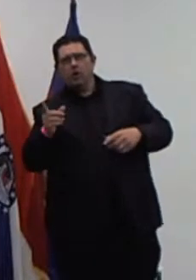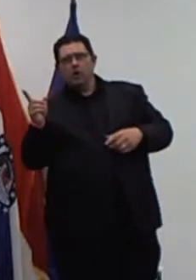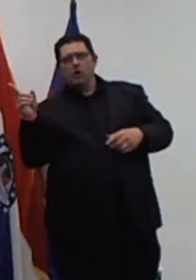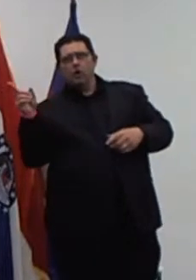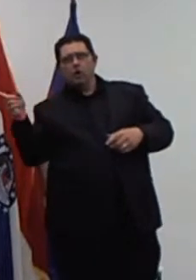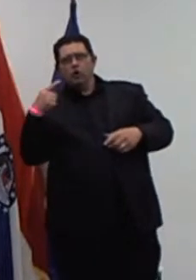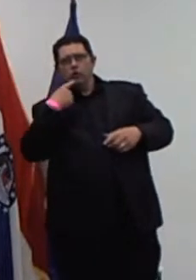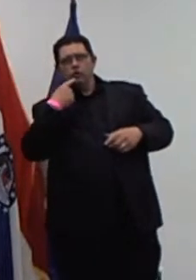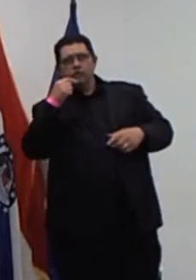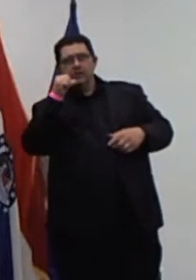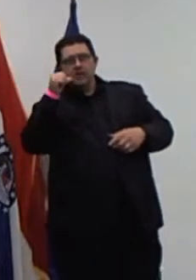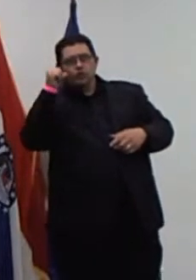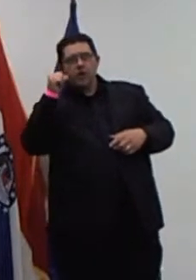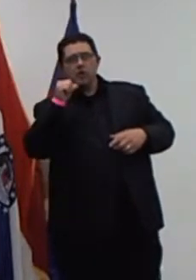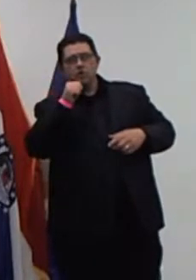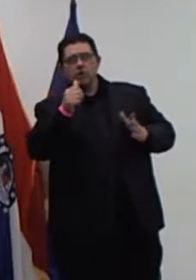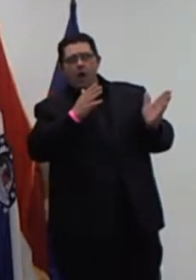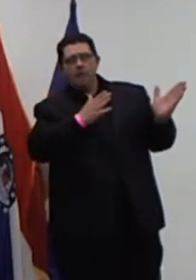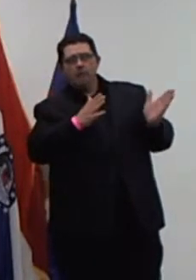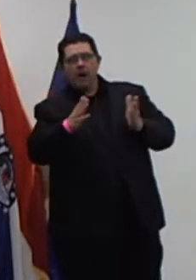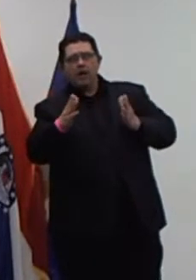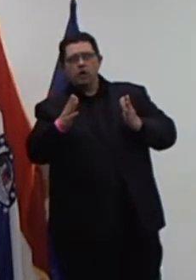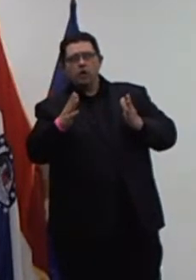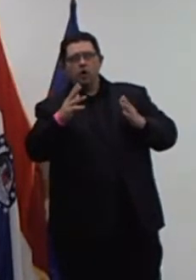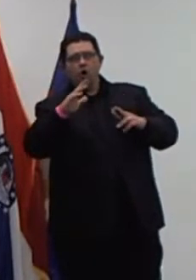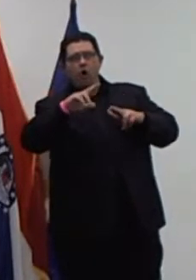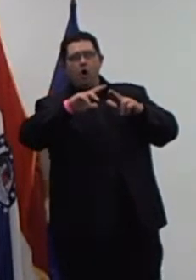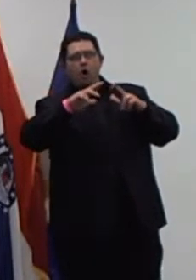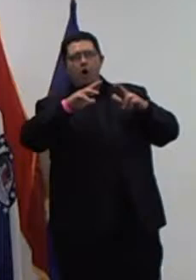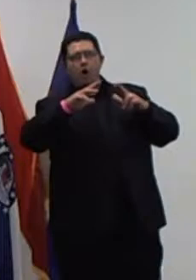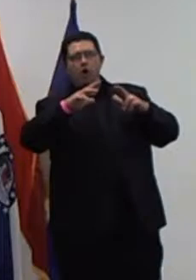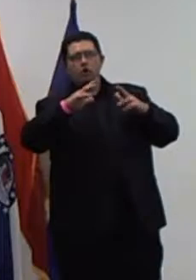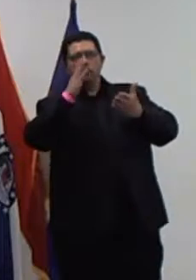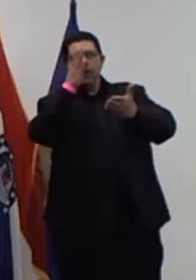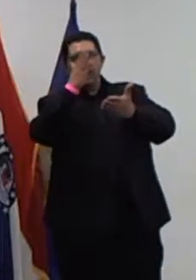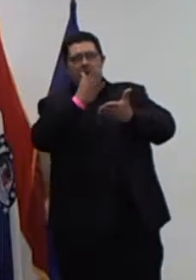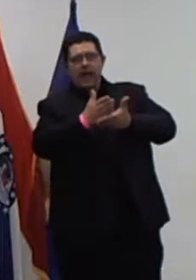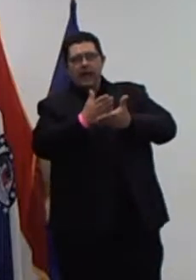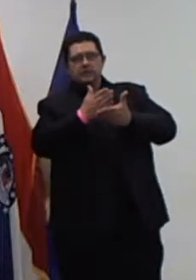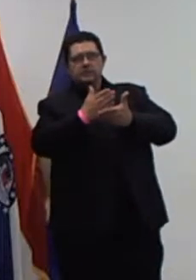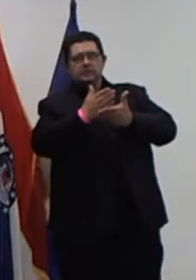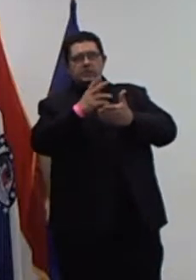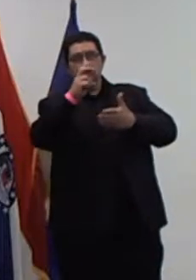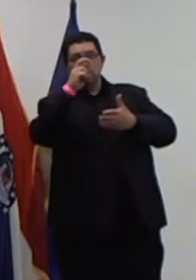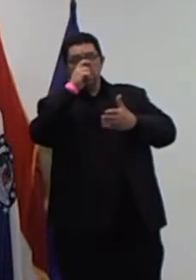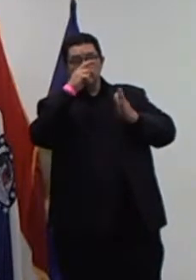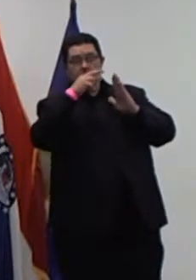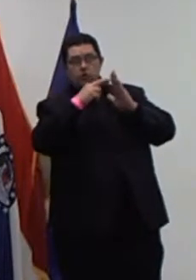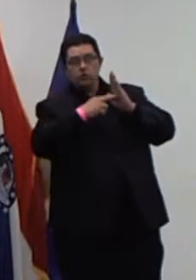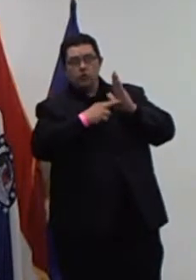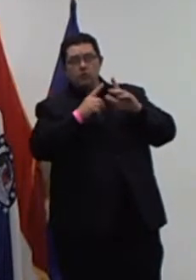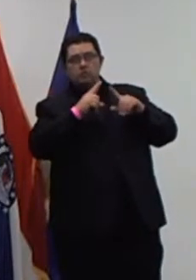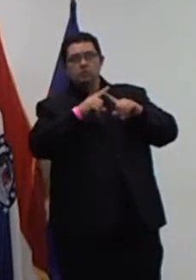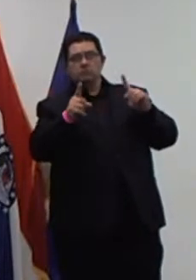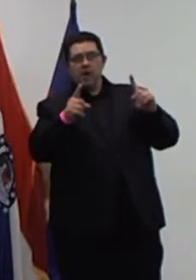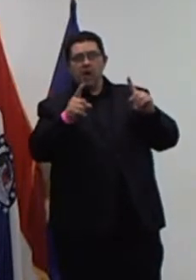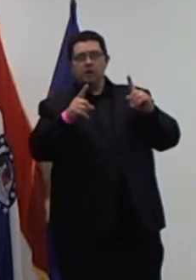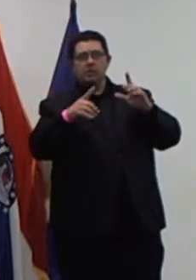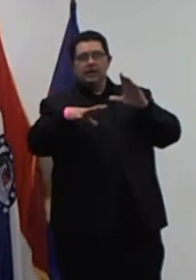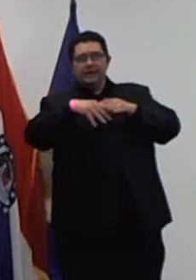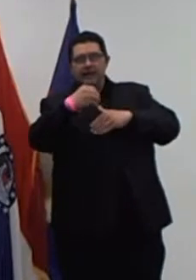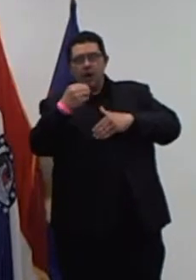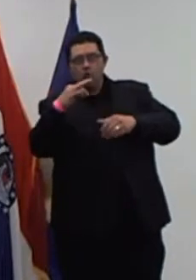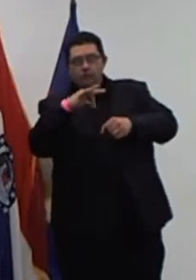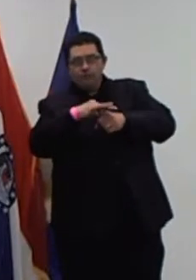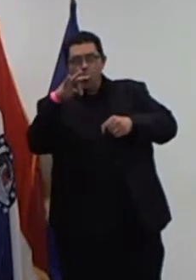you were not planning on relaxing absentee rules, but there have been a lot of people expressing concerns about getting out and vote. You even